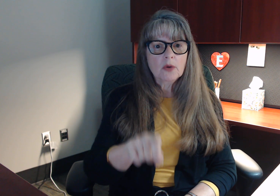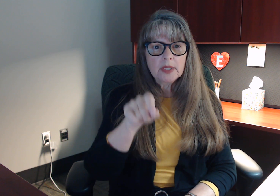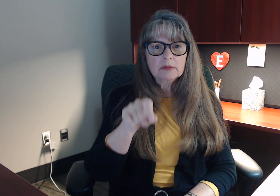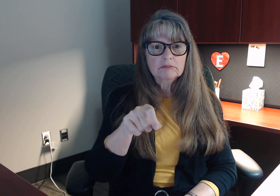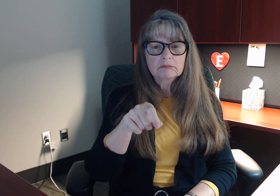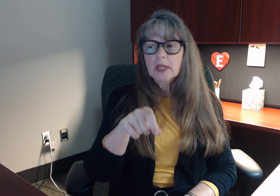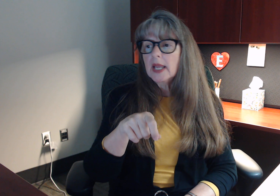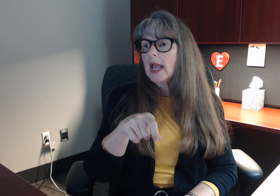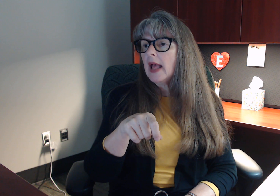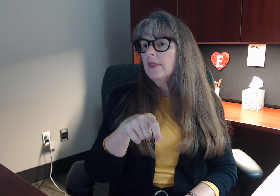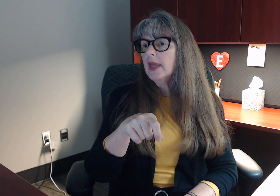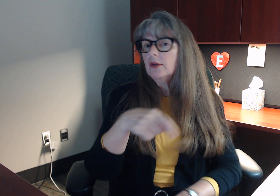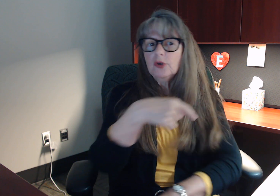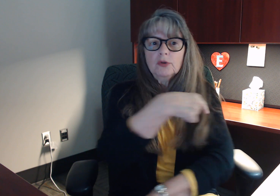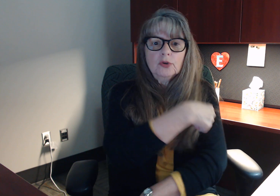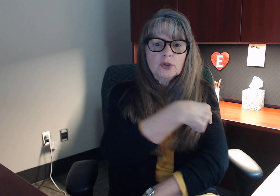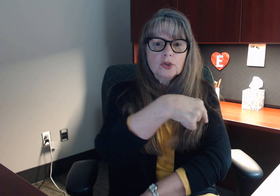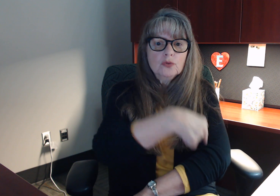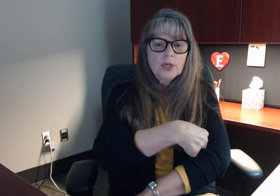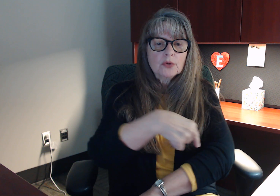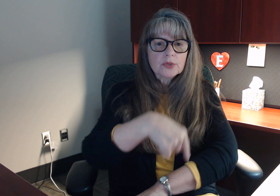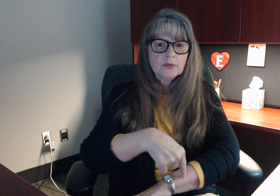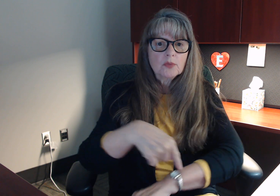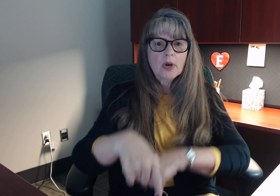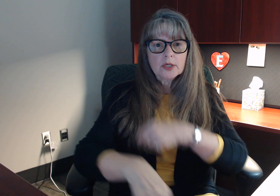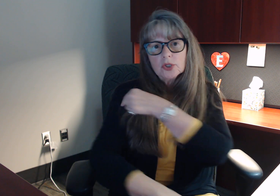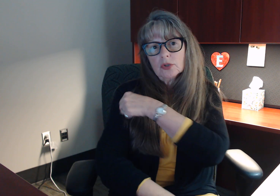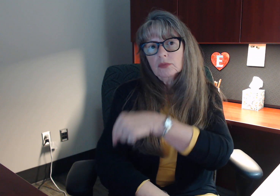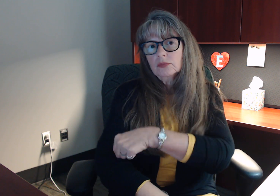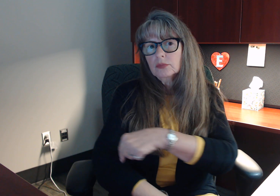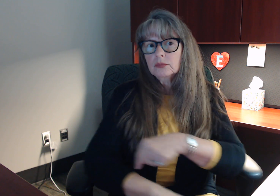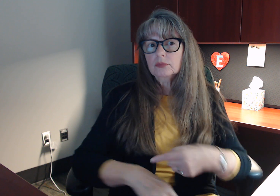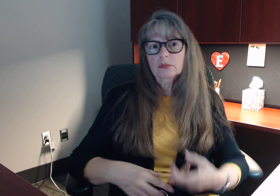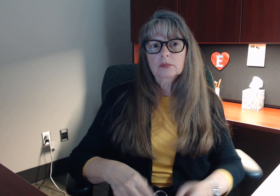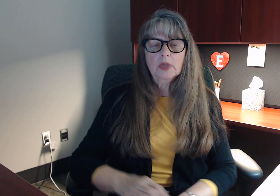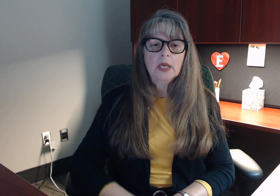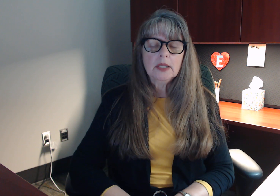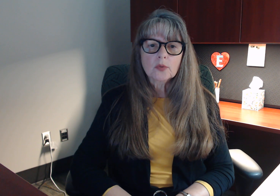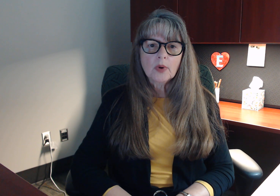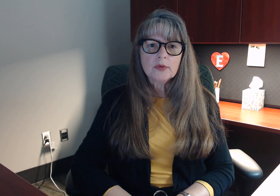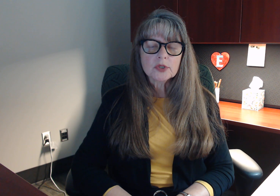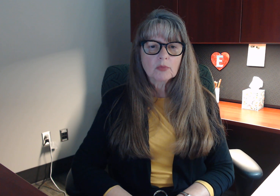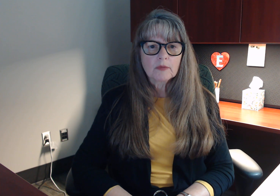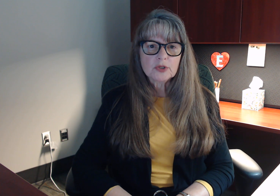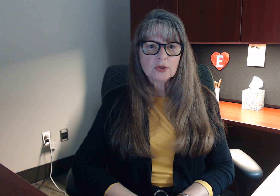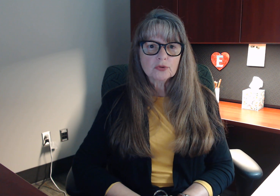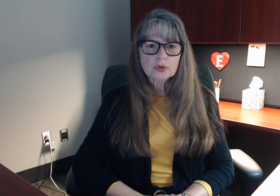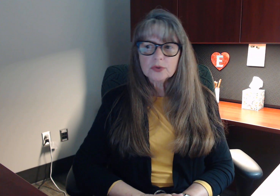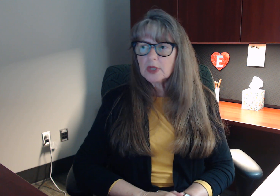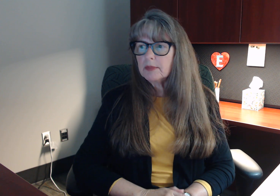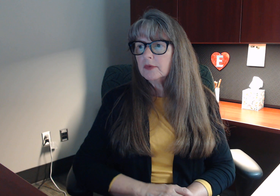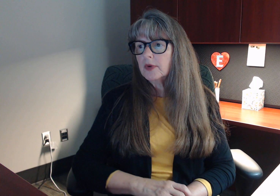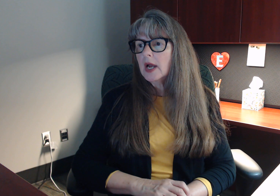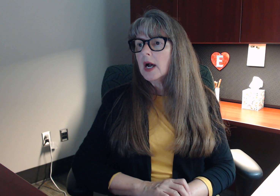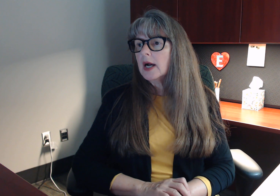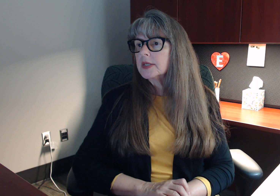in, and then you could do needles if you wanted to. Either one. This is more of a gestural type of